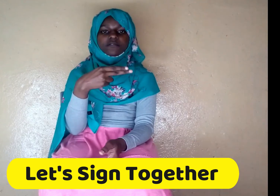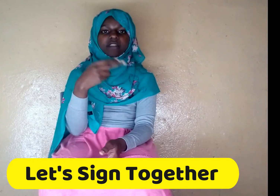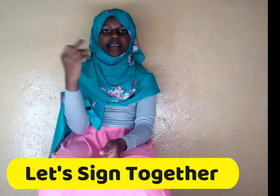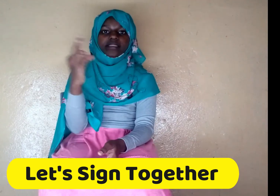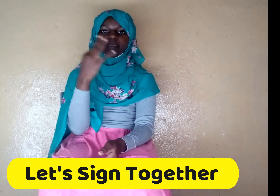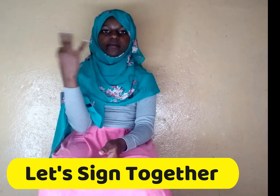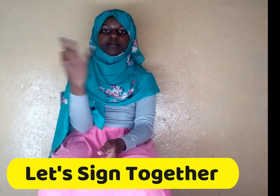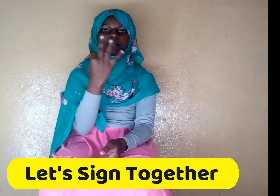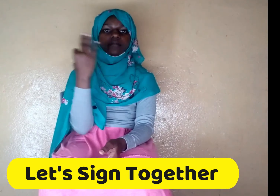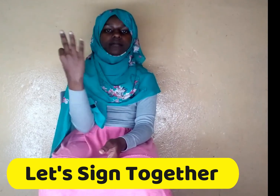Friday,